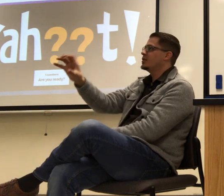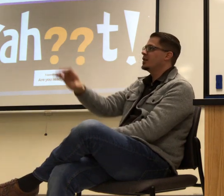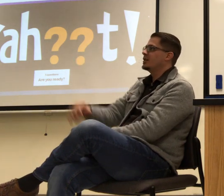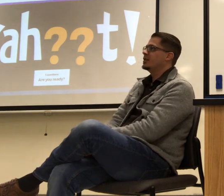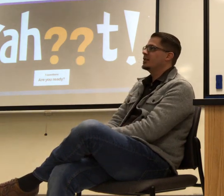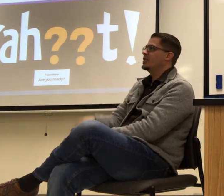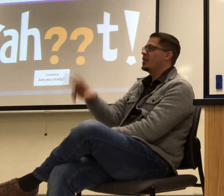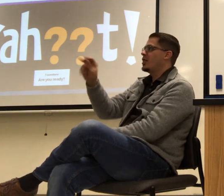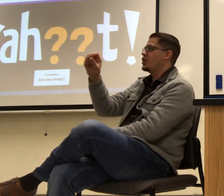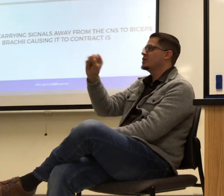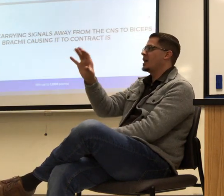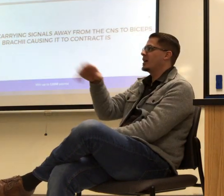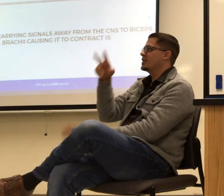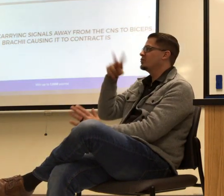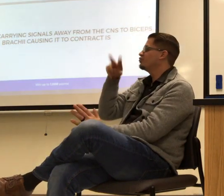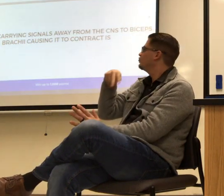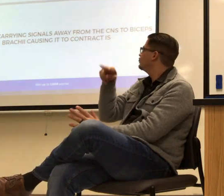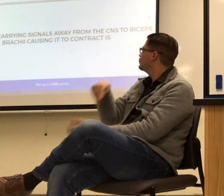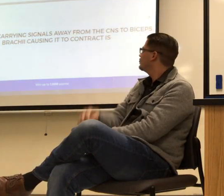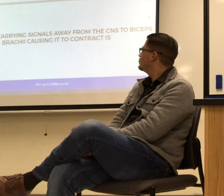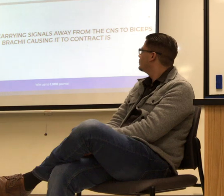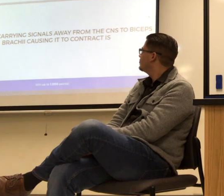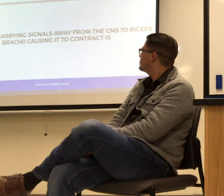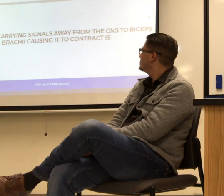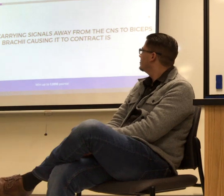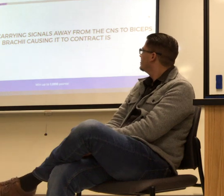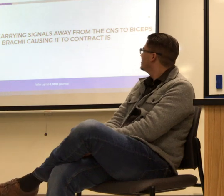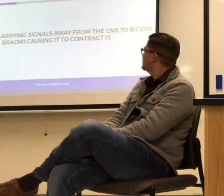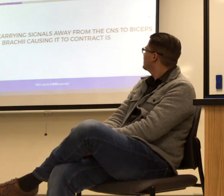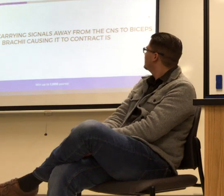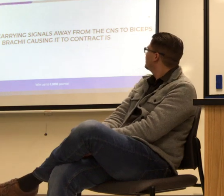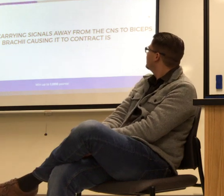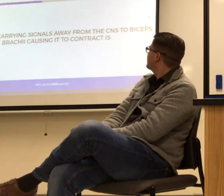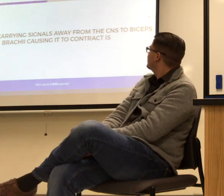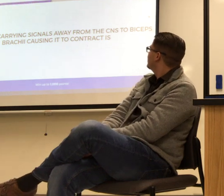for questions. Just kind of read that. And on your phone, that's the question.